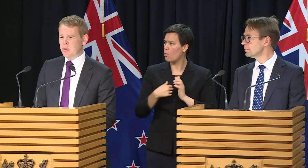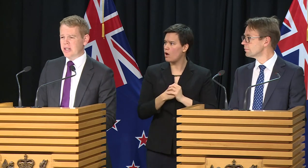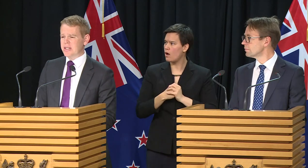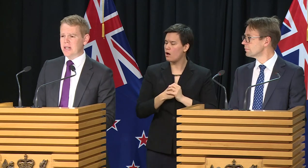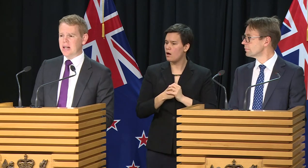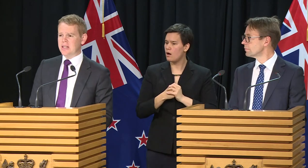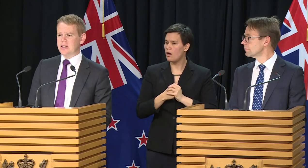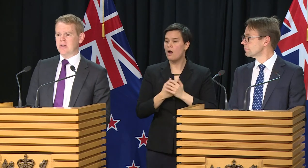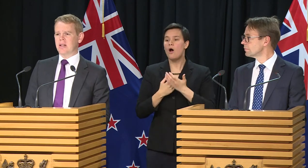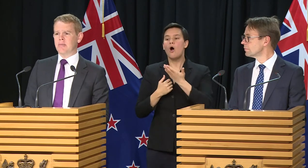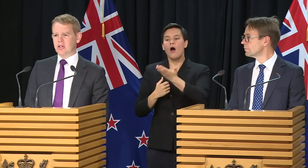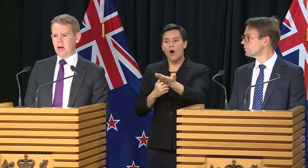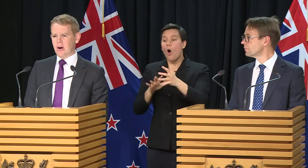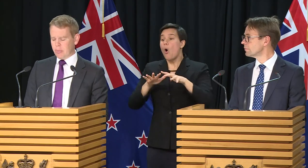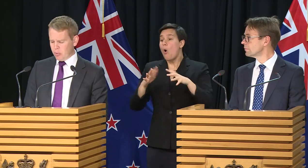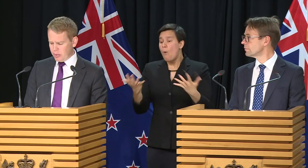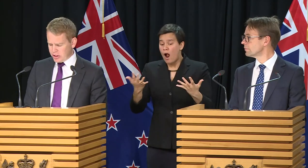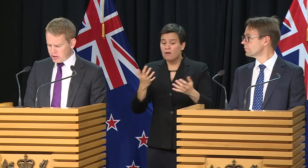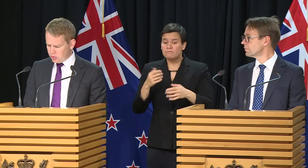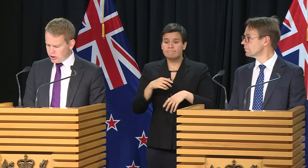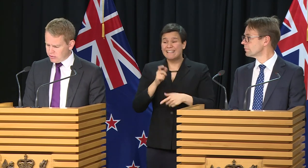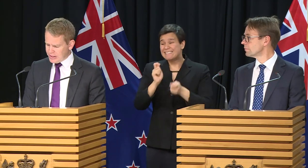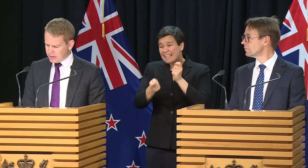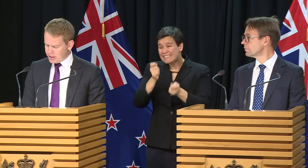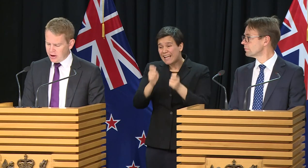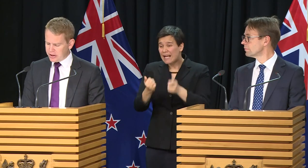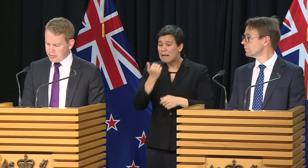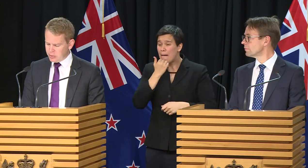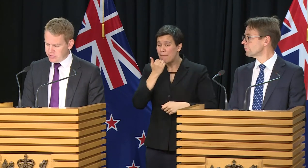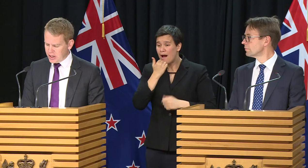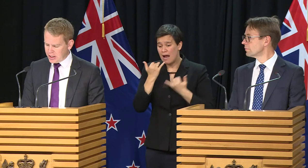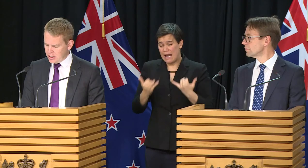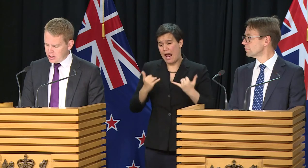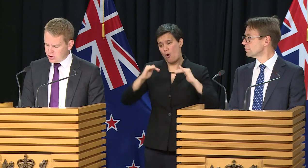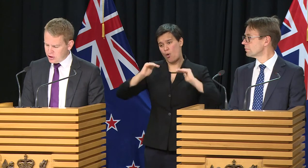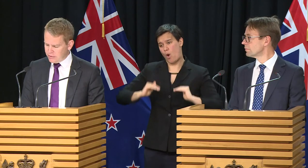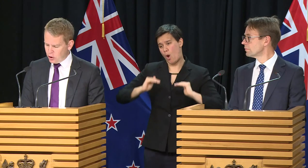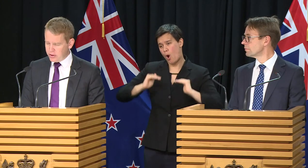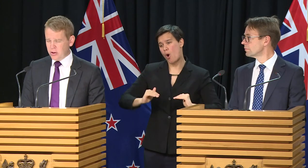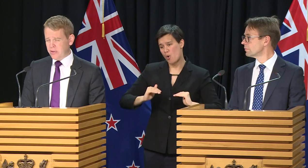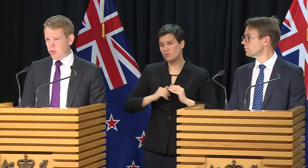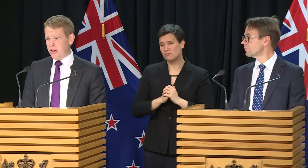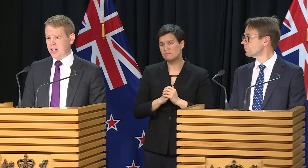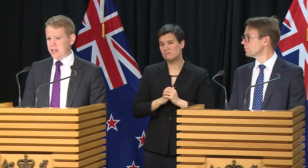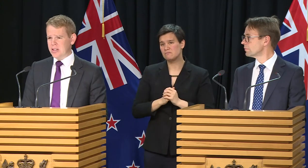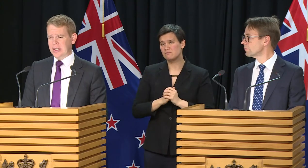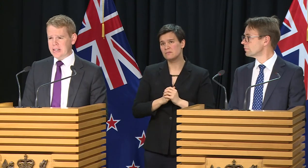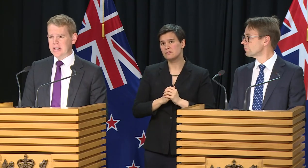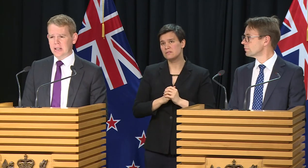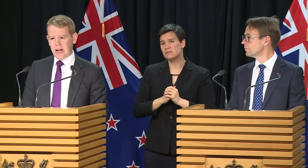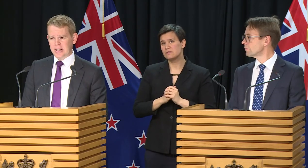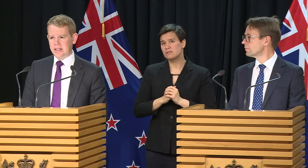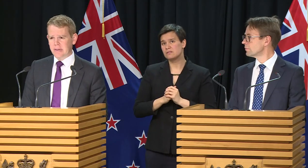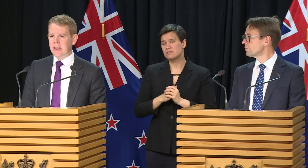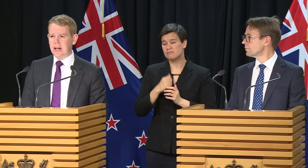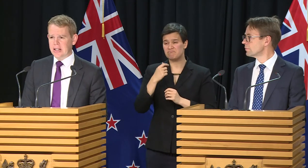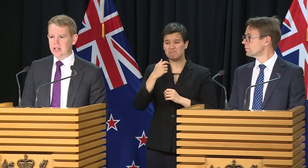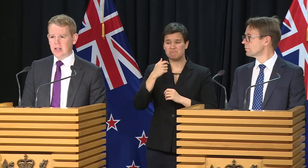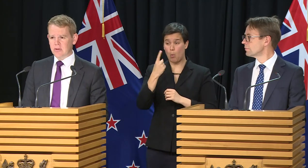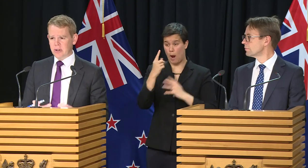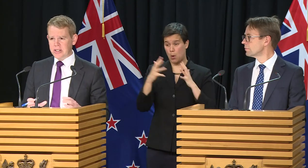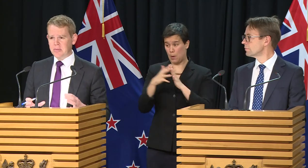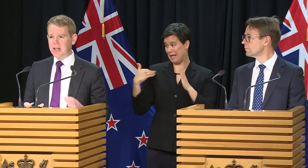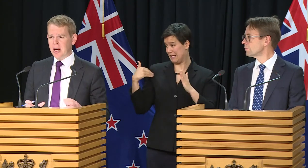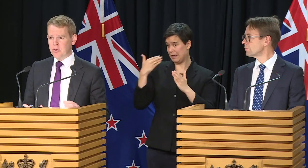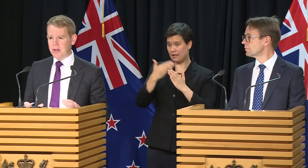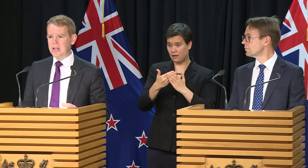Testing rates, we'd like to see our testing numbers go up. We're still looking reasonably healthy. I mean, we've done over 34,000 tests in the last 7 days. So